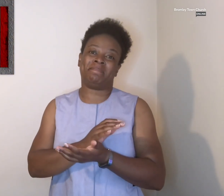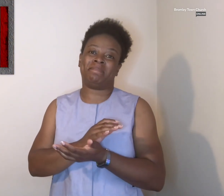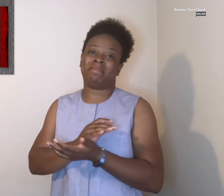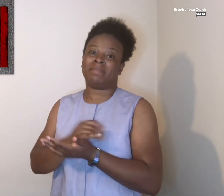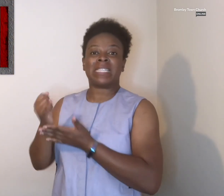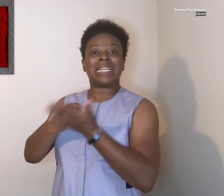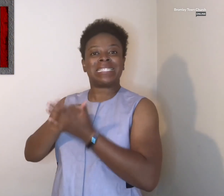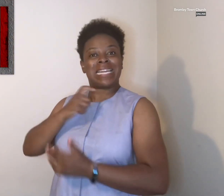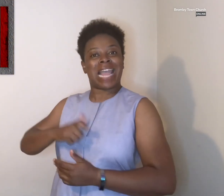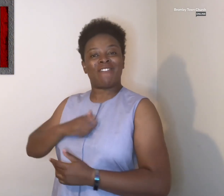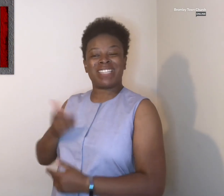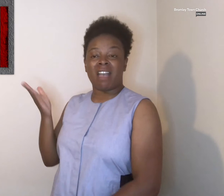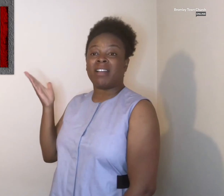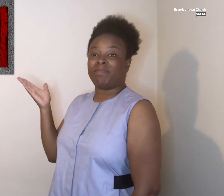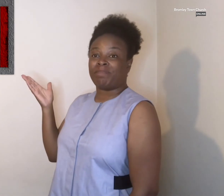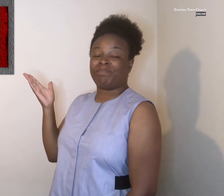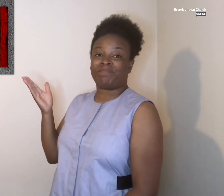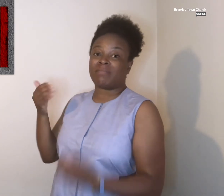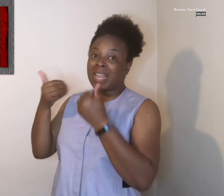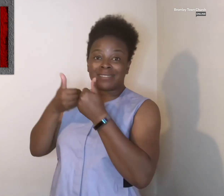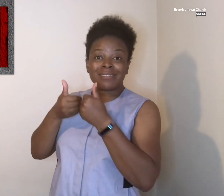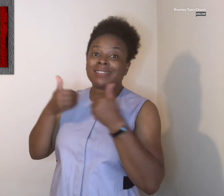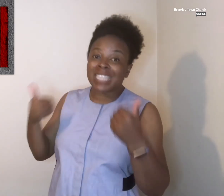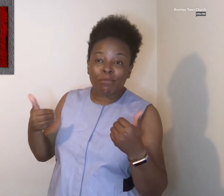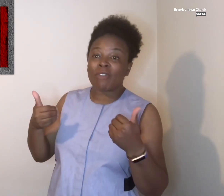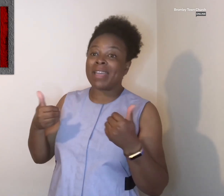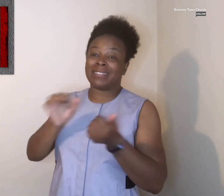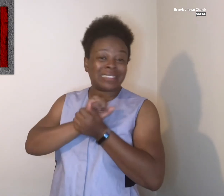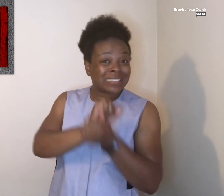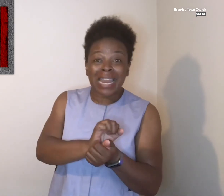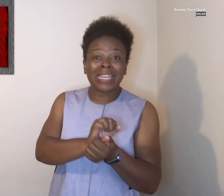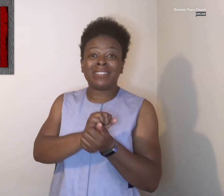that it separates, it enslaves, it hardens,